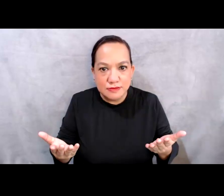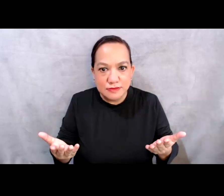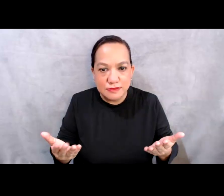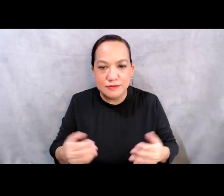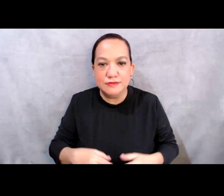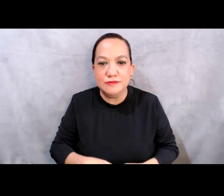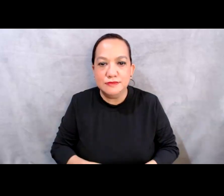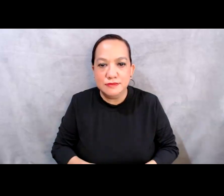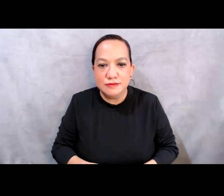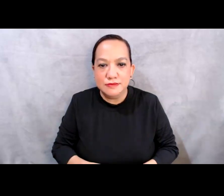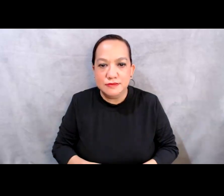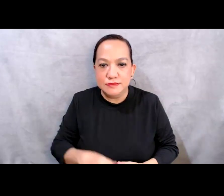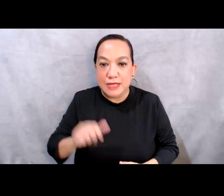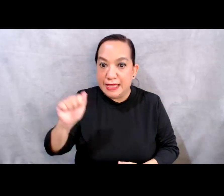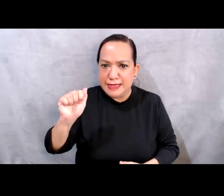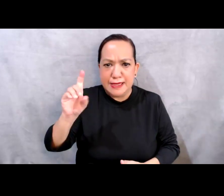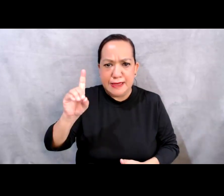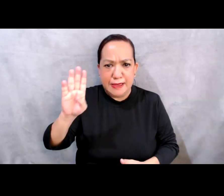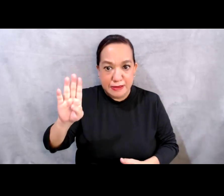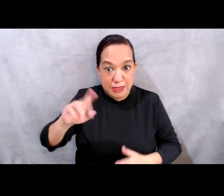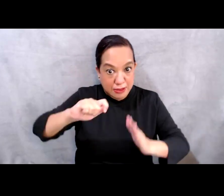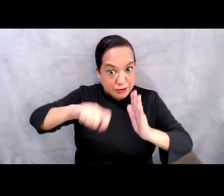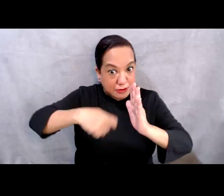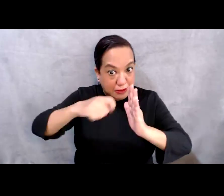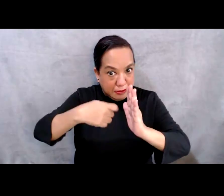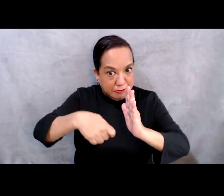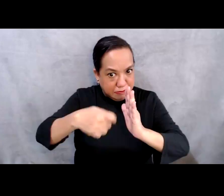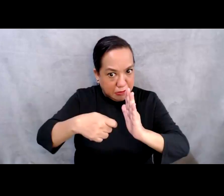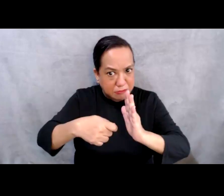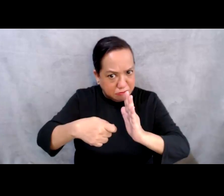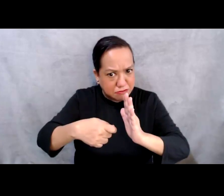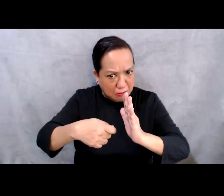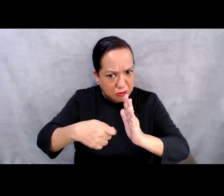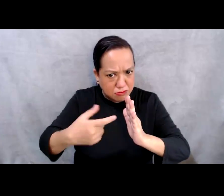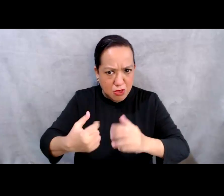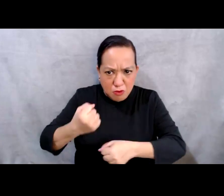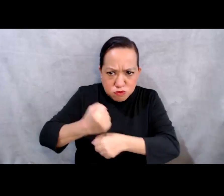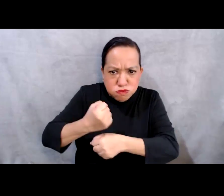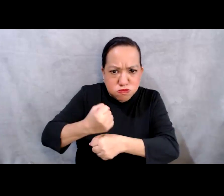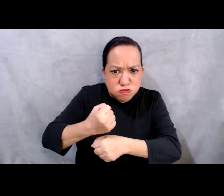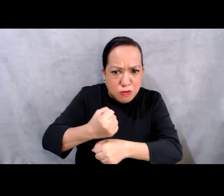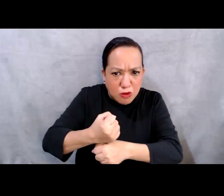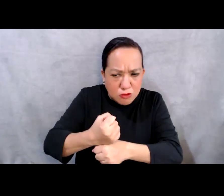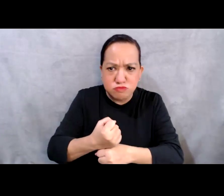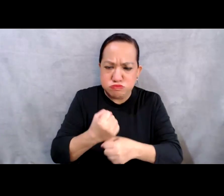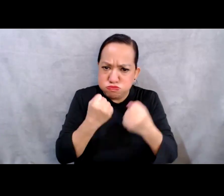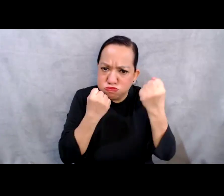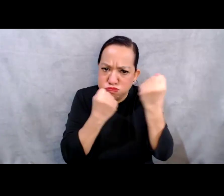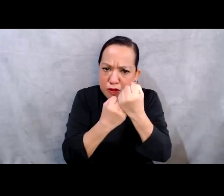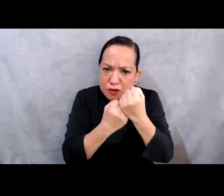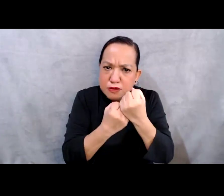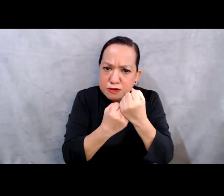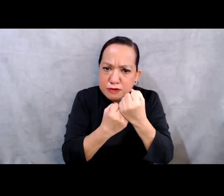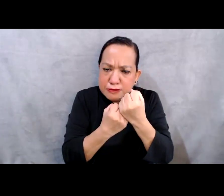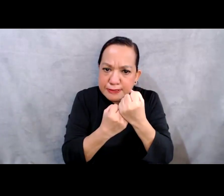ADB's project implementation unit is very much working on the government side. That's one